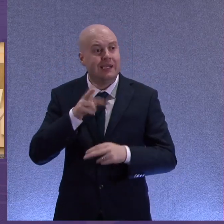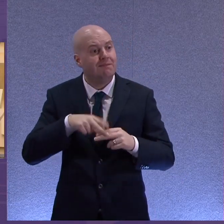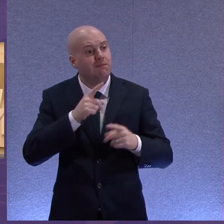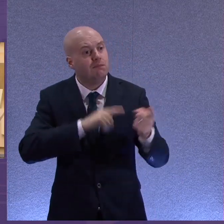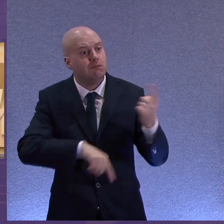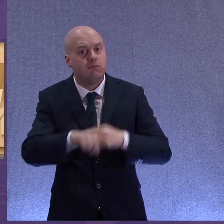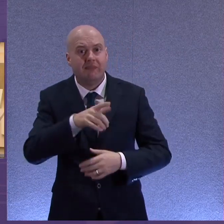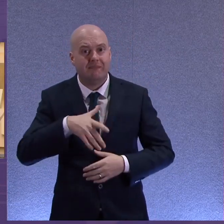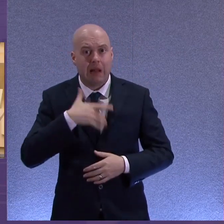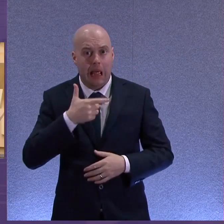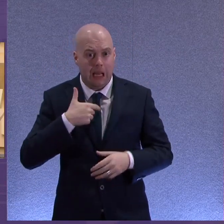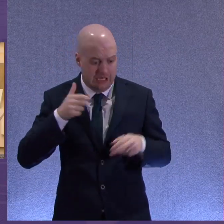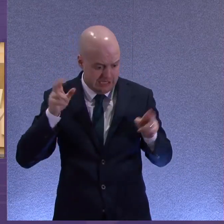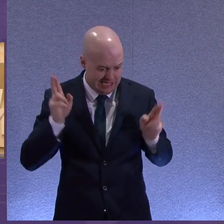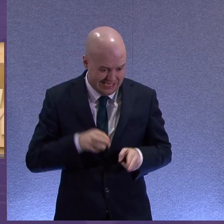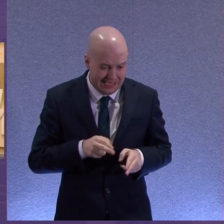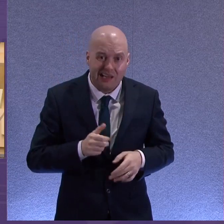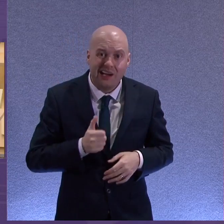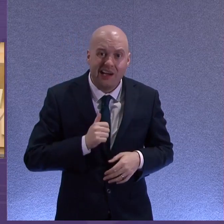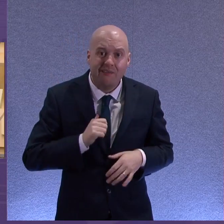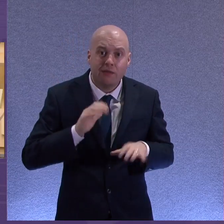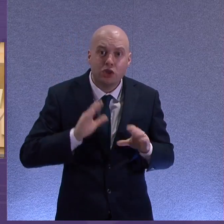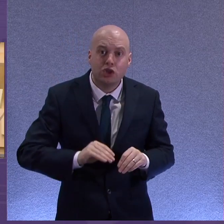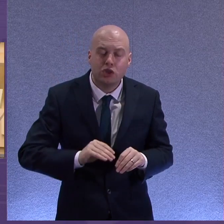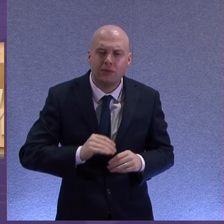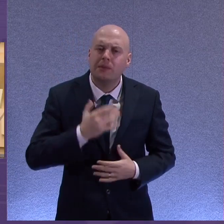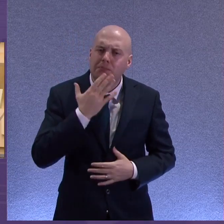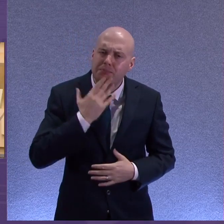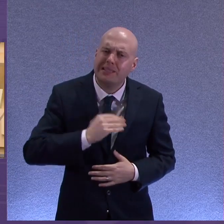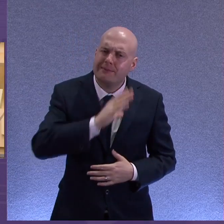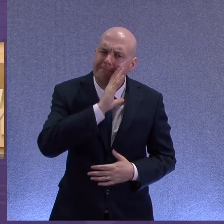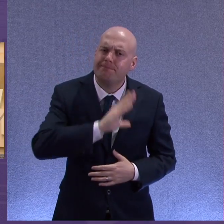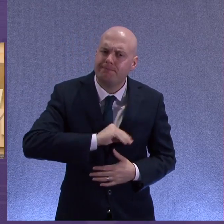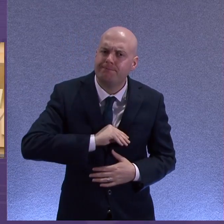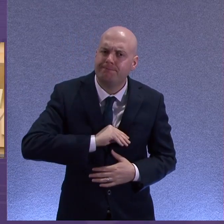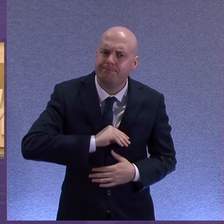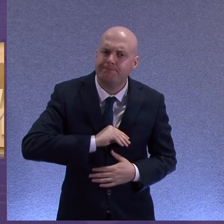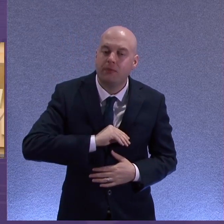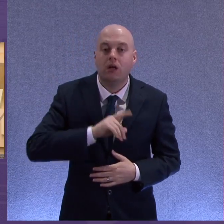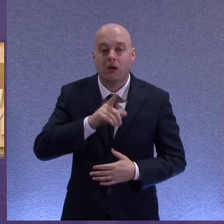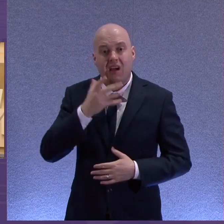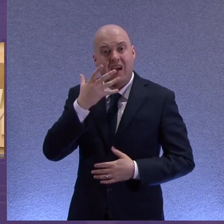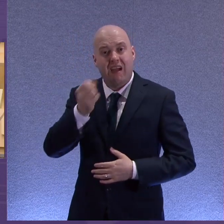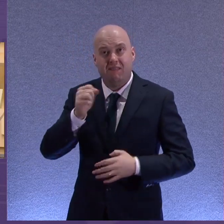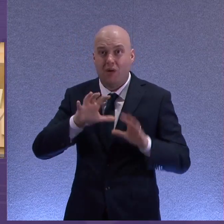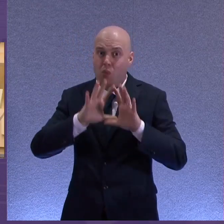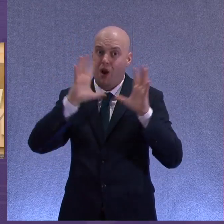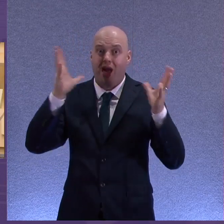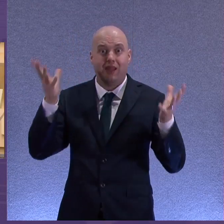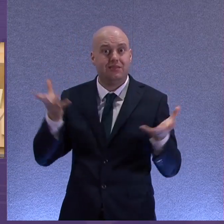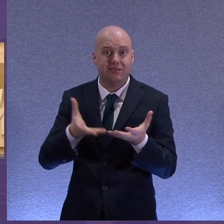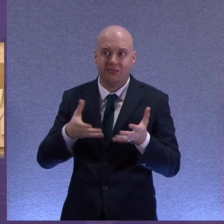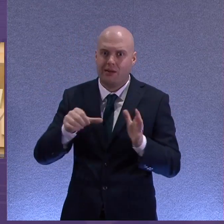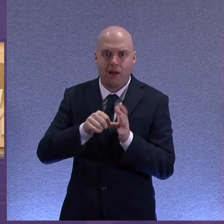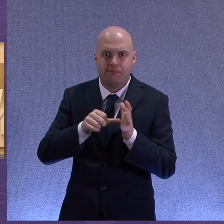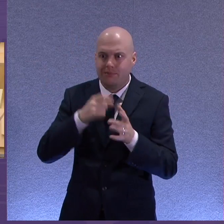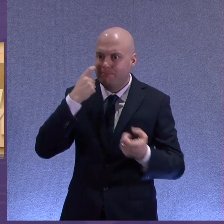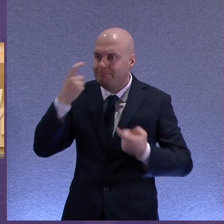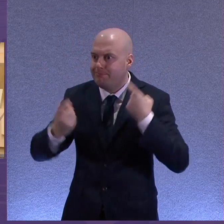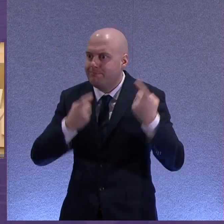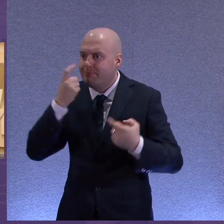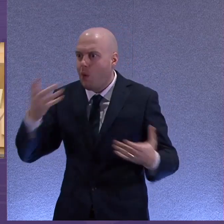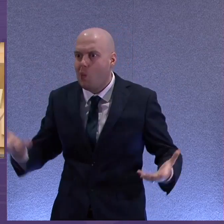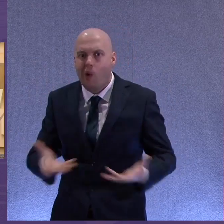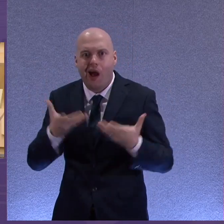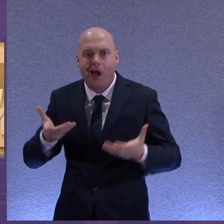these supplies right now. We're looking, Ivan McKee's leading work for us, looking at whether we can repurpose some manufacturing to improve and